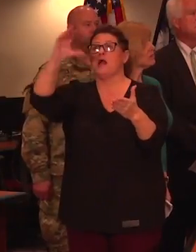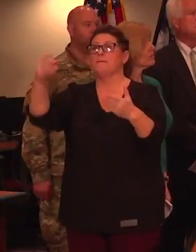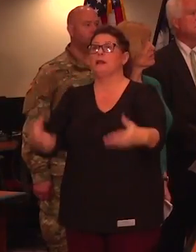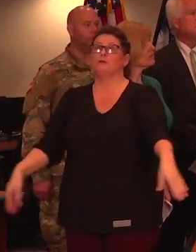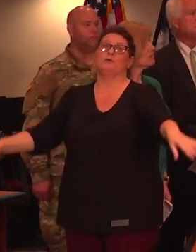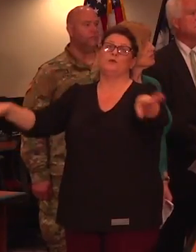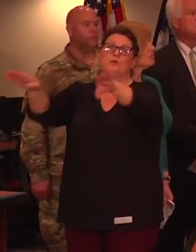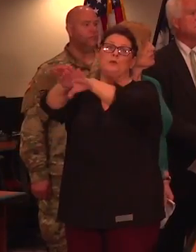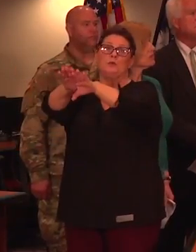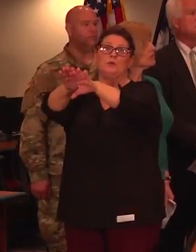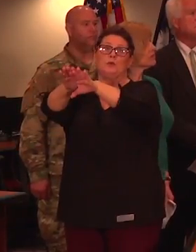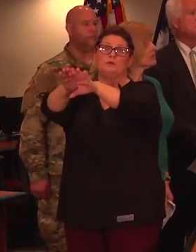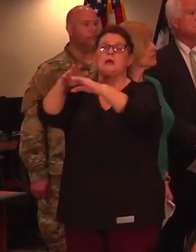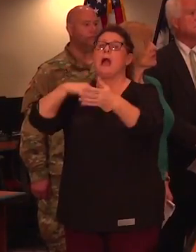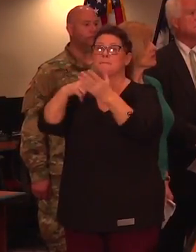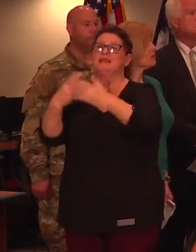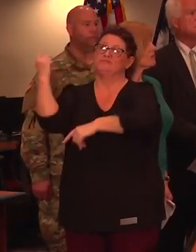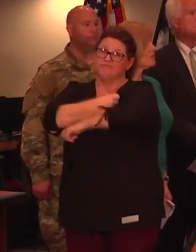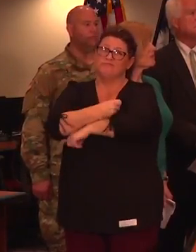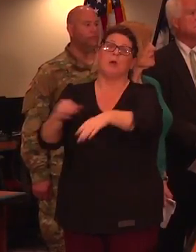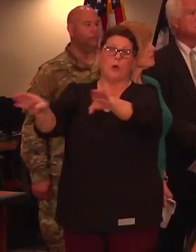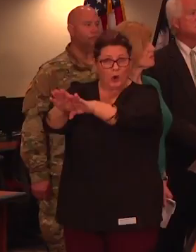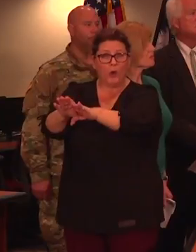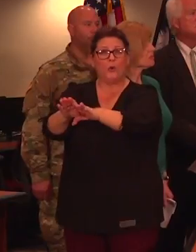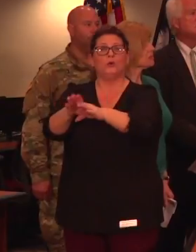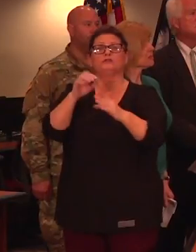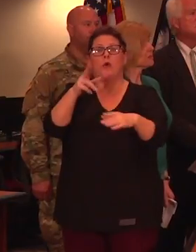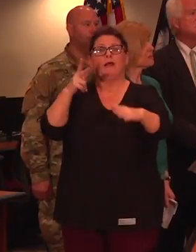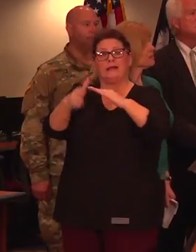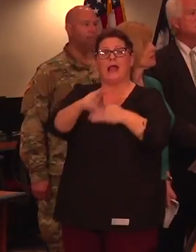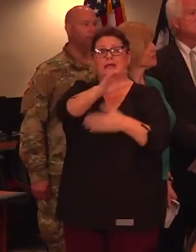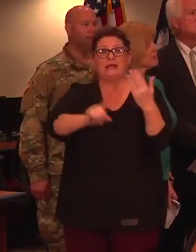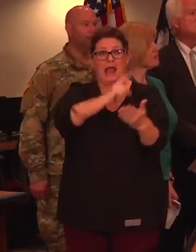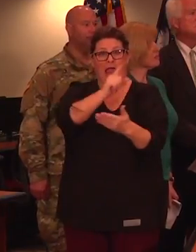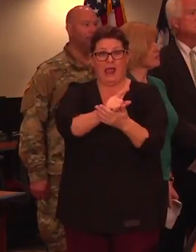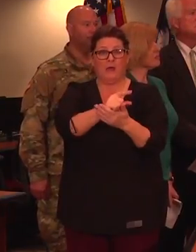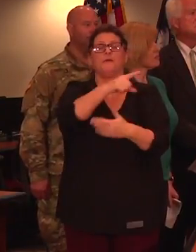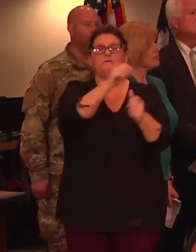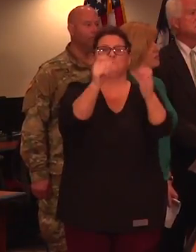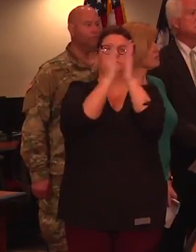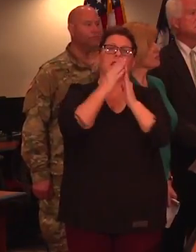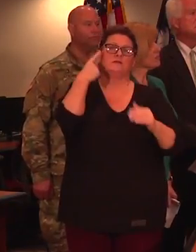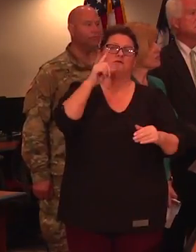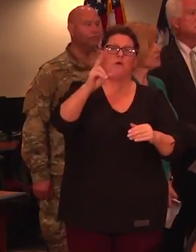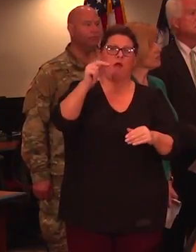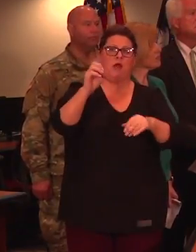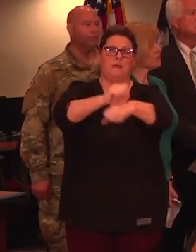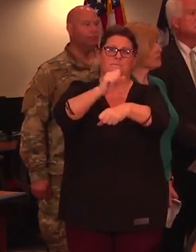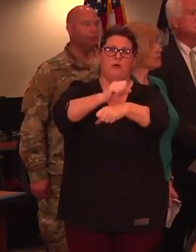facility, closed completely, cut his hours, then that employee can file for unemployment and will be eligible